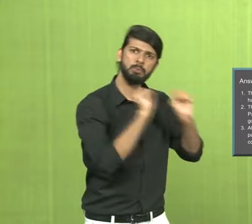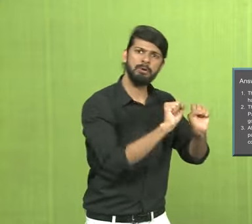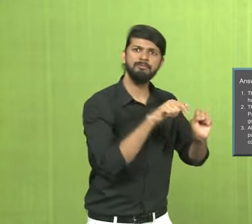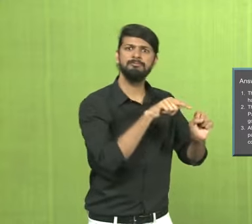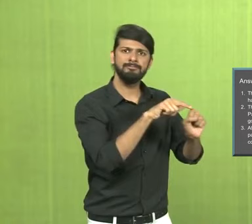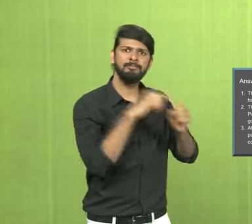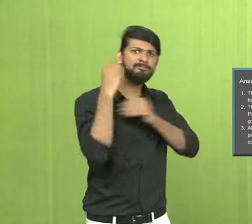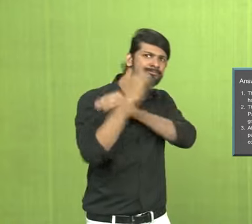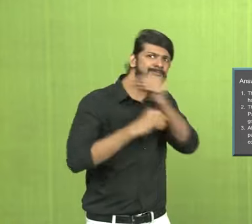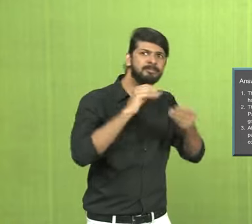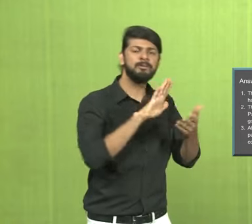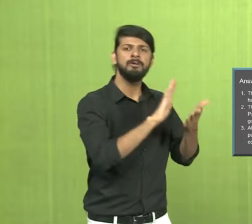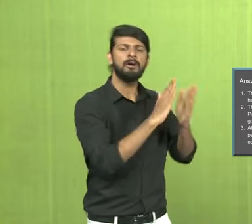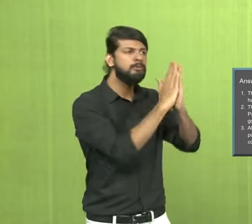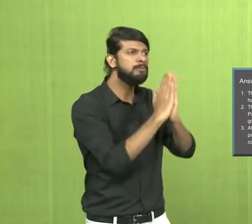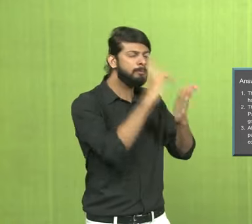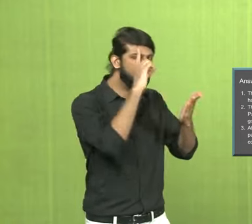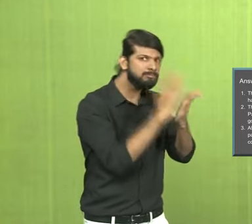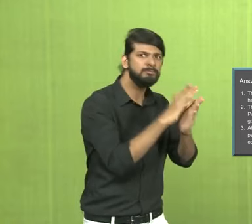harvest and weddings.